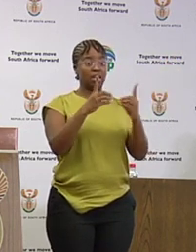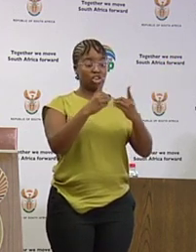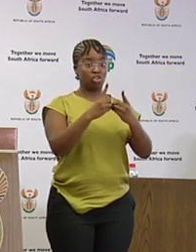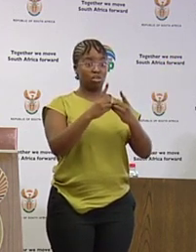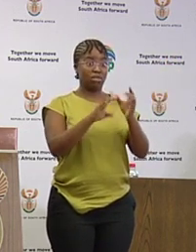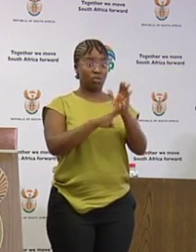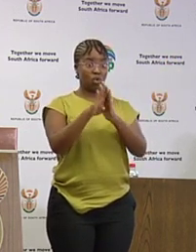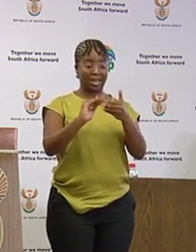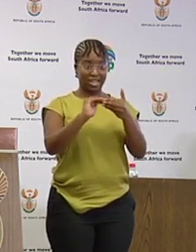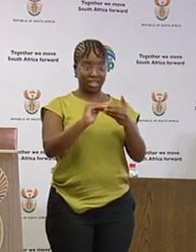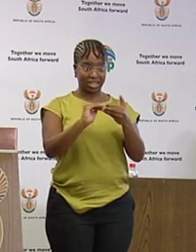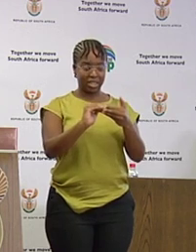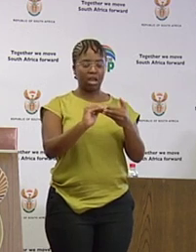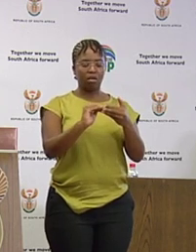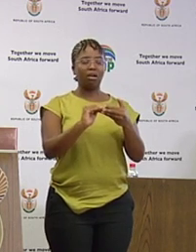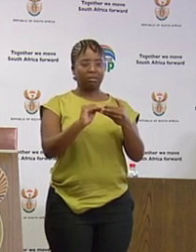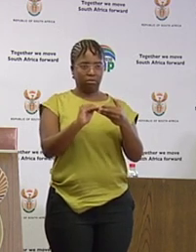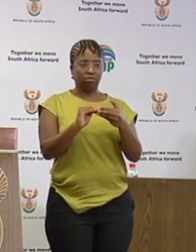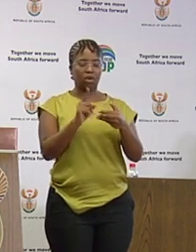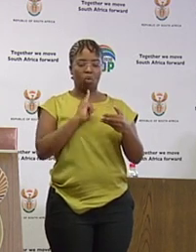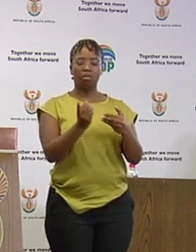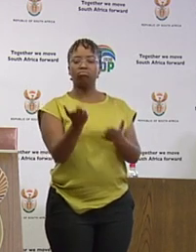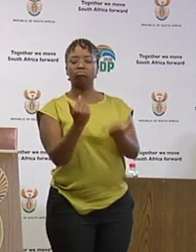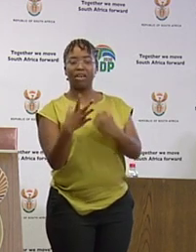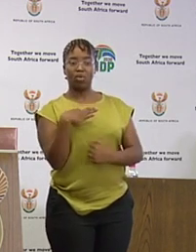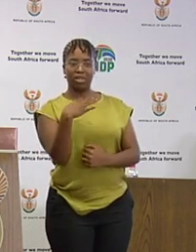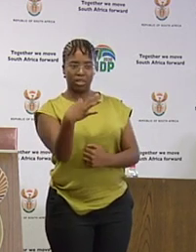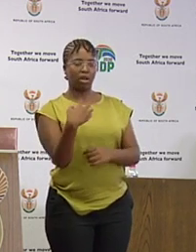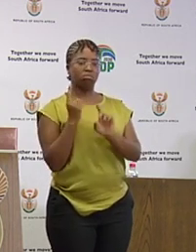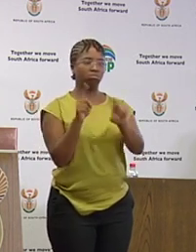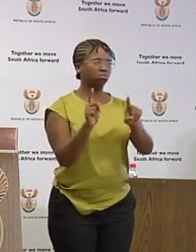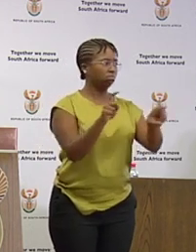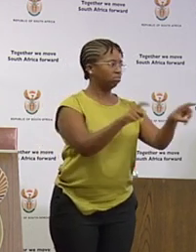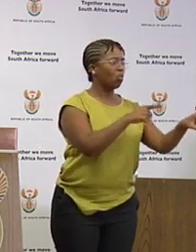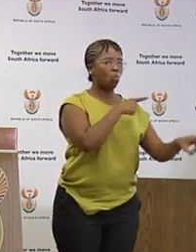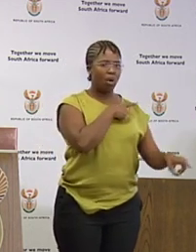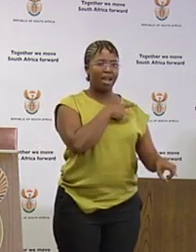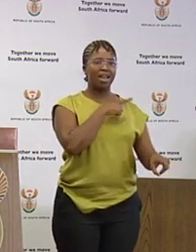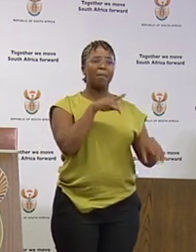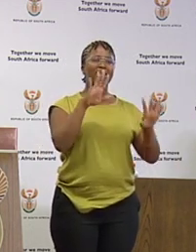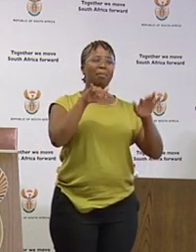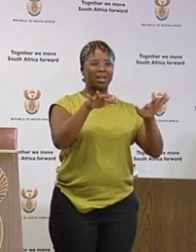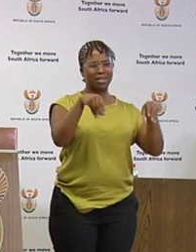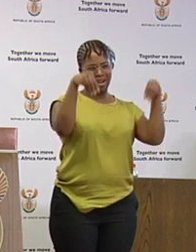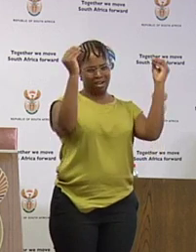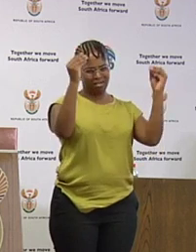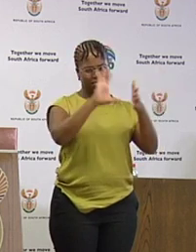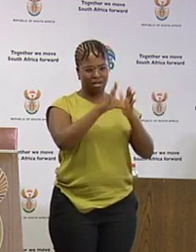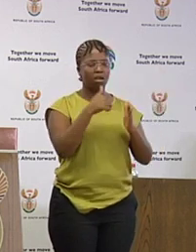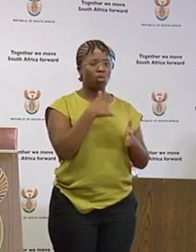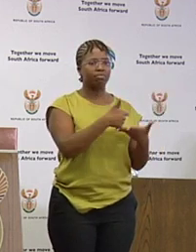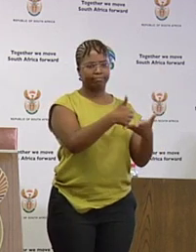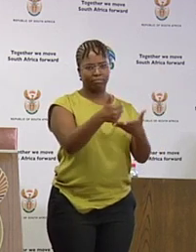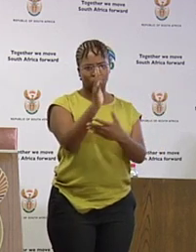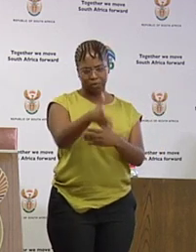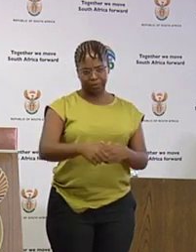need social grant, we will need the social grant recipients to be assisted, especially the elderly.